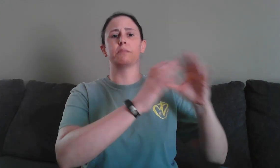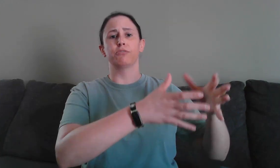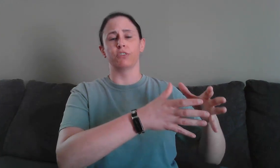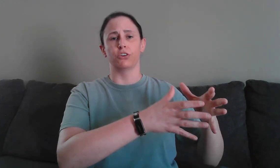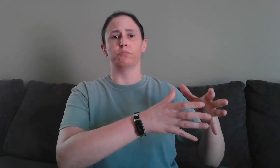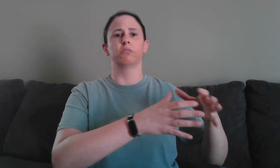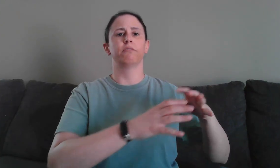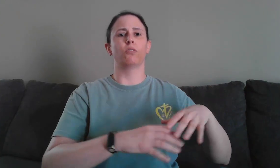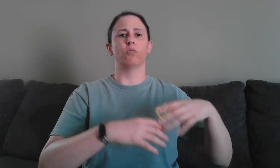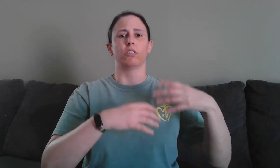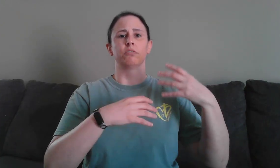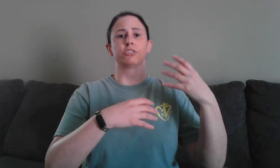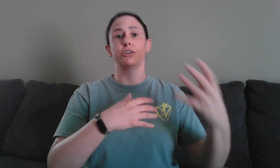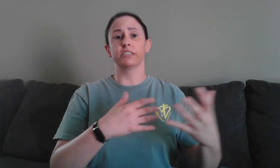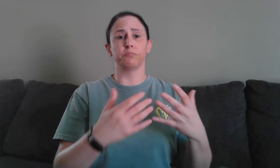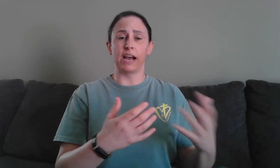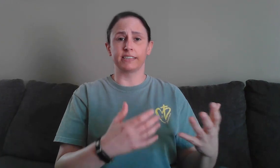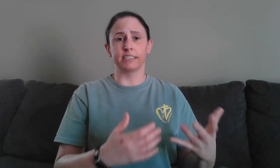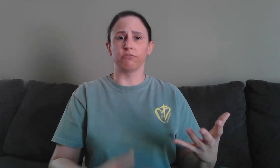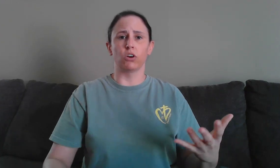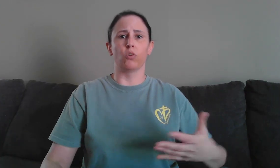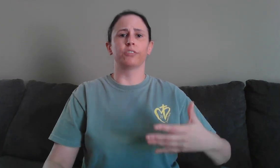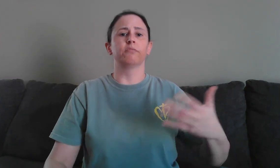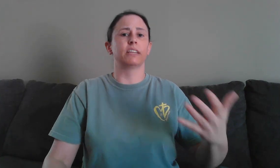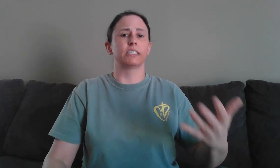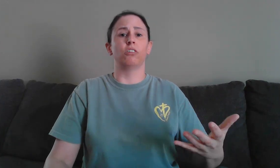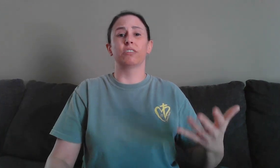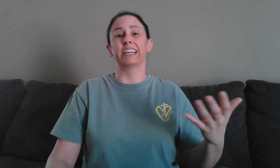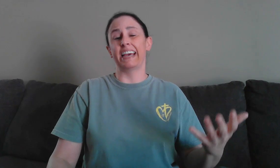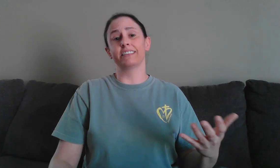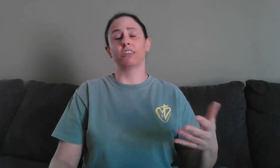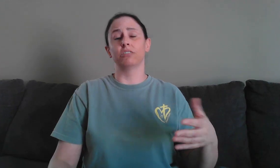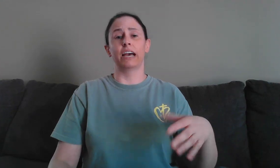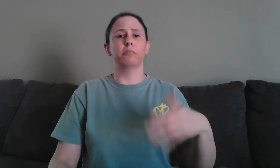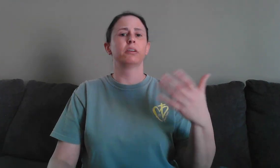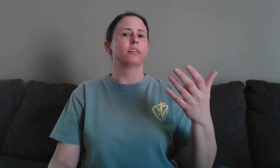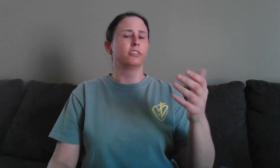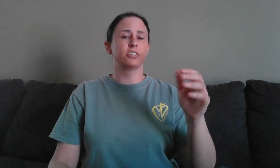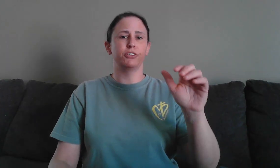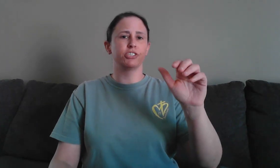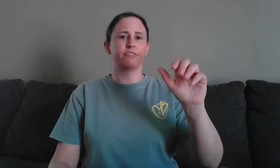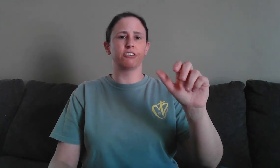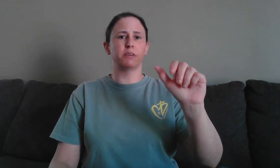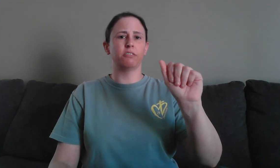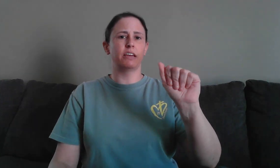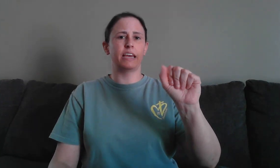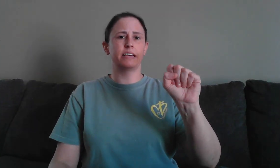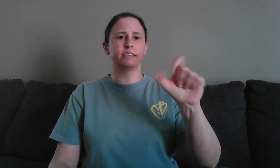separate room for students to practice and record. That's called an ASL lab. So you just fingerspell